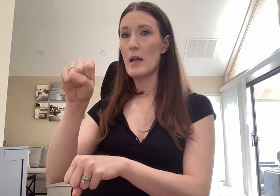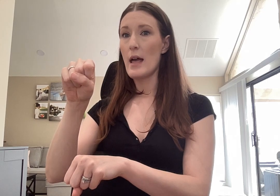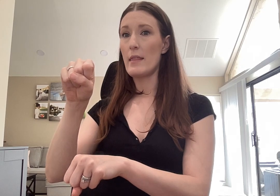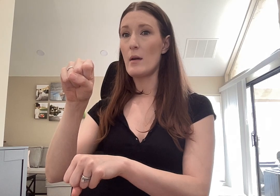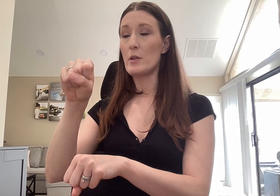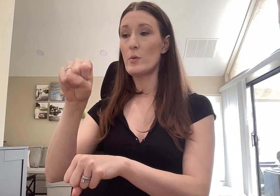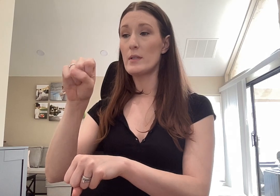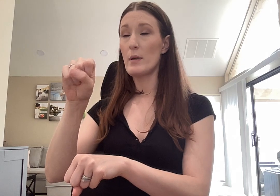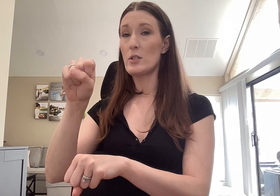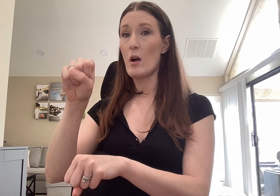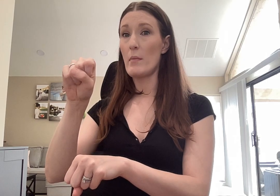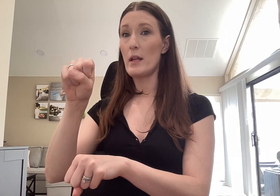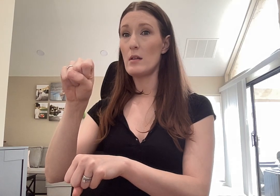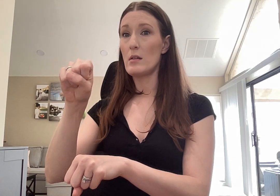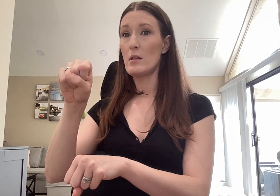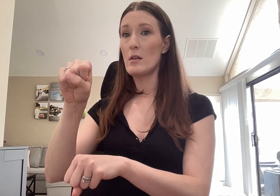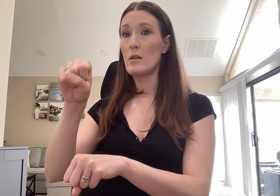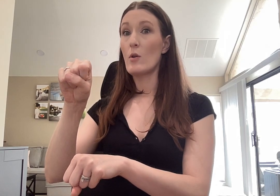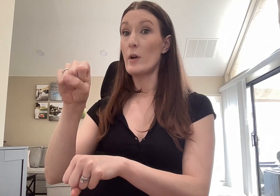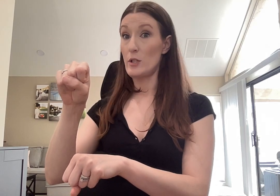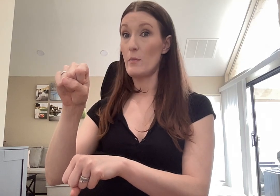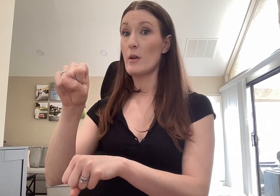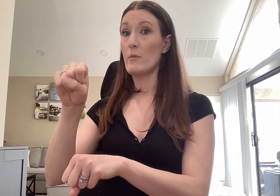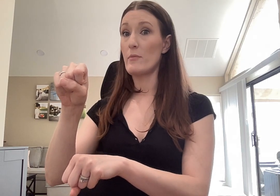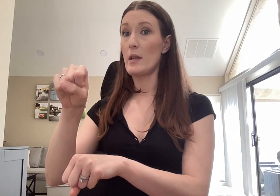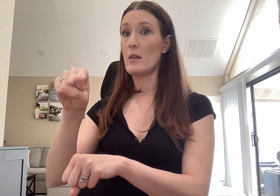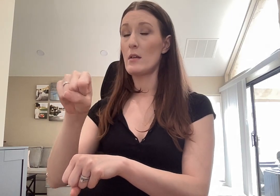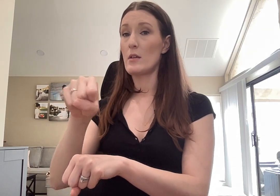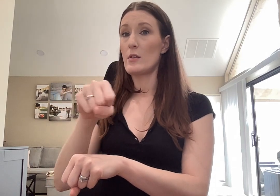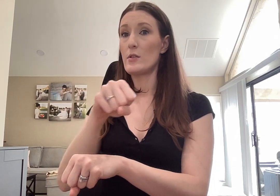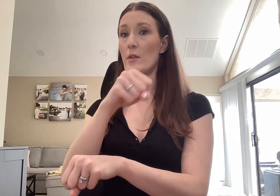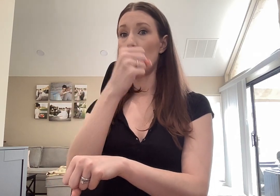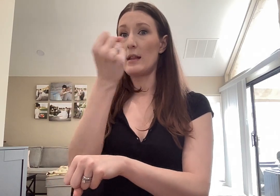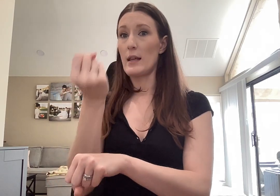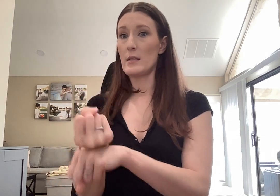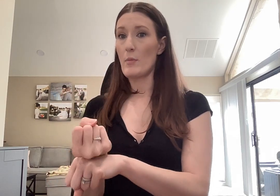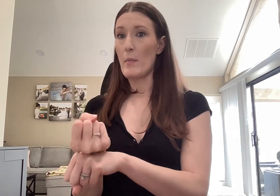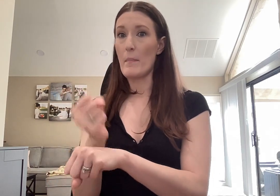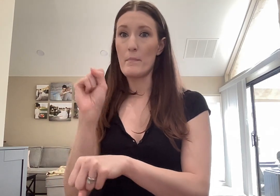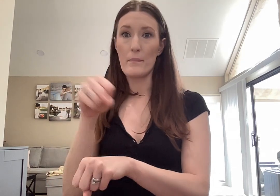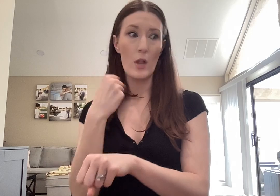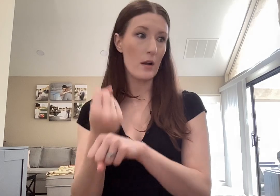And then I'm going to twist my dominant question mark movement so that it lands palm up. Lock.